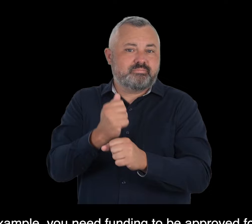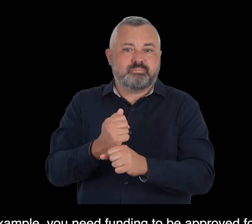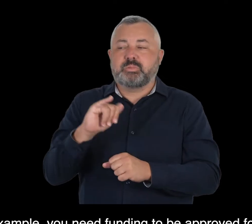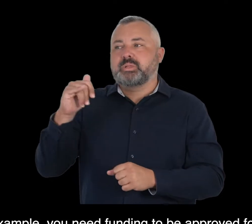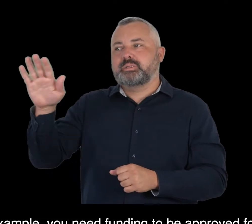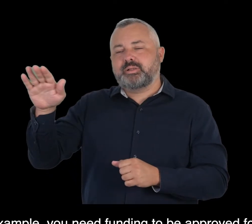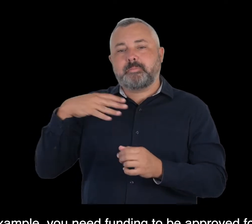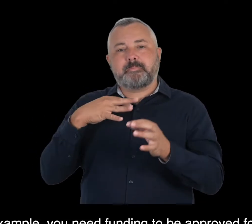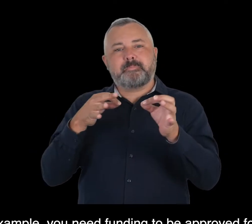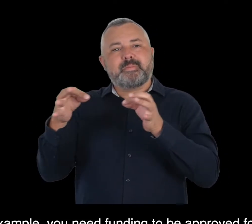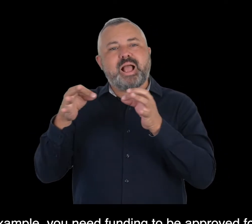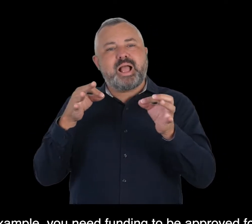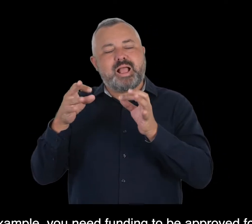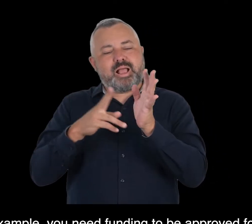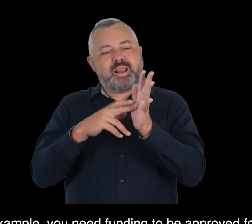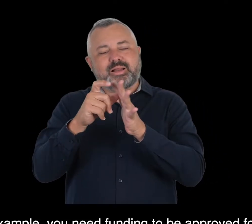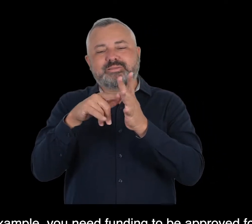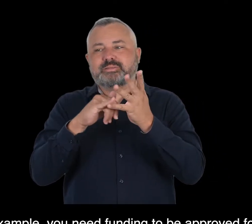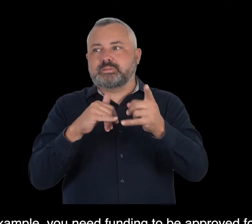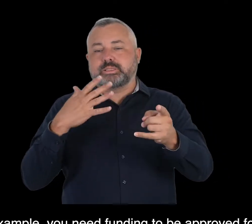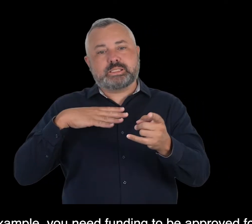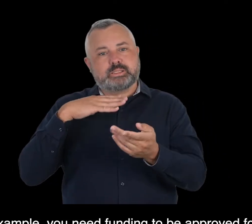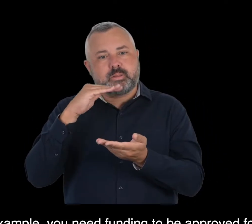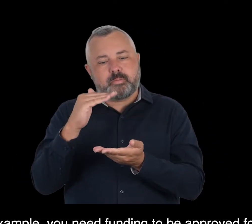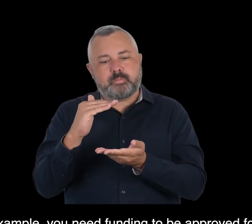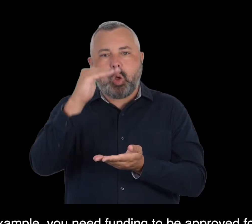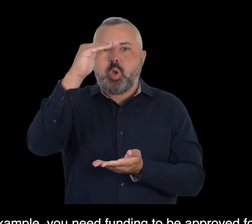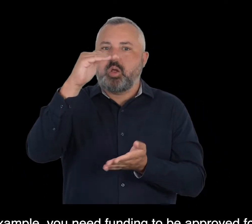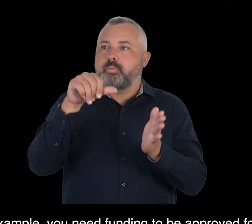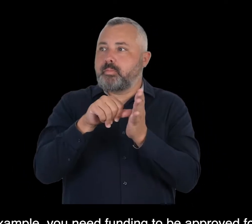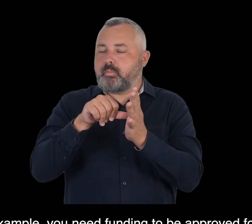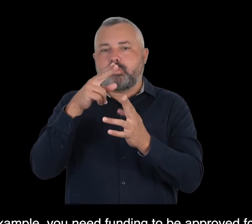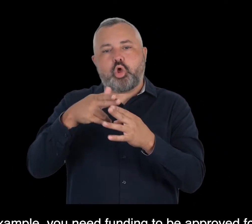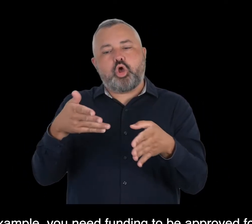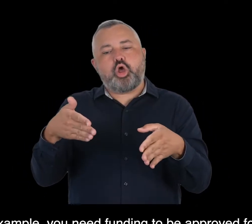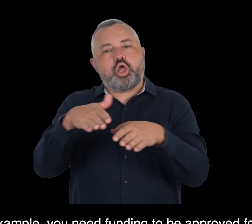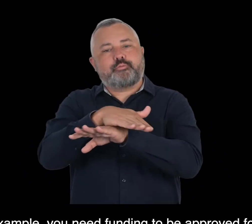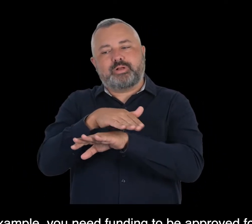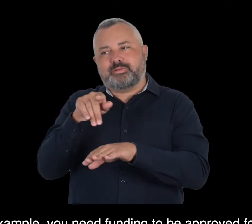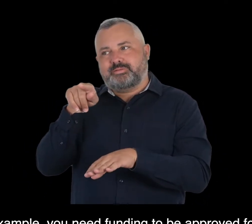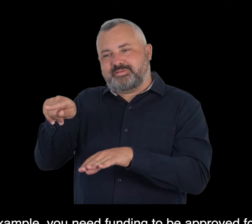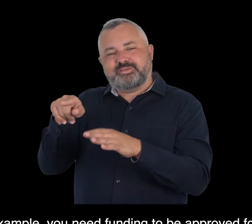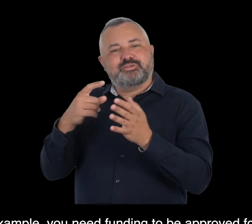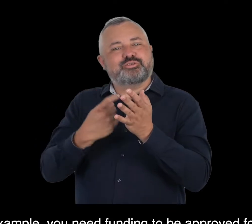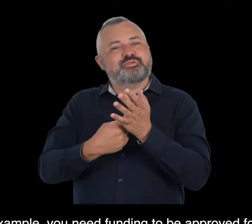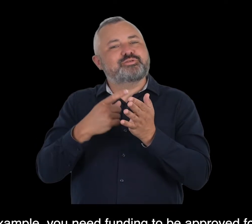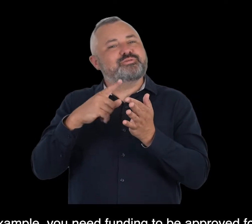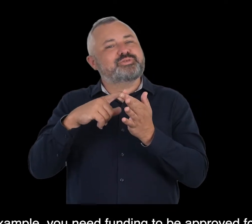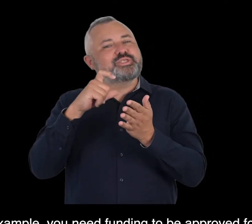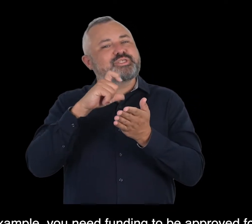you need funding to be approved for rechargeable batteries.